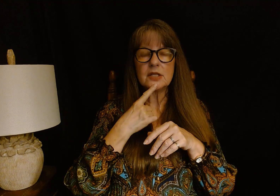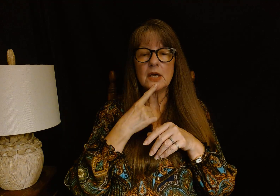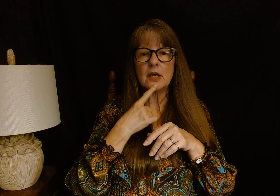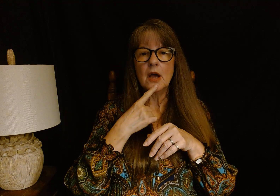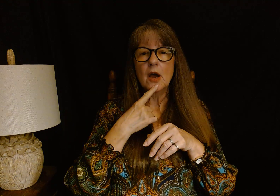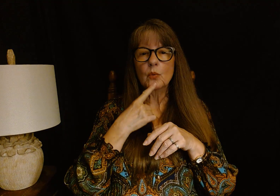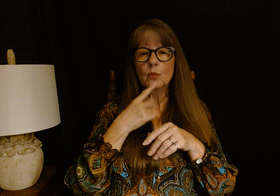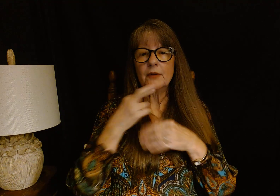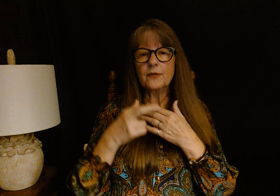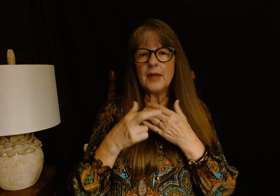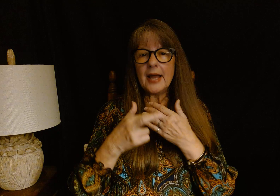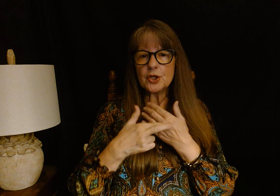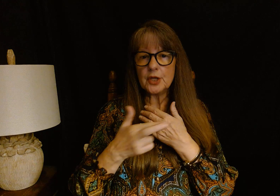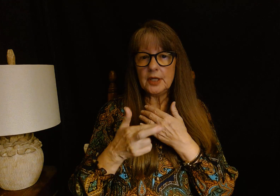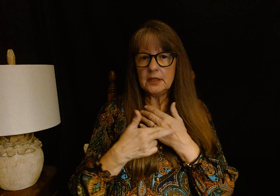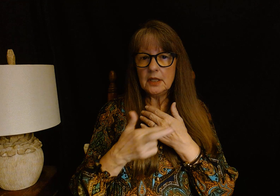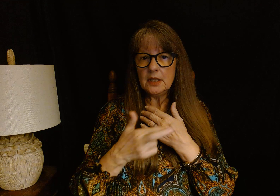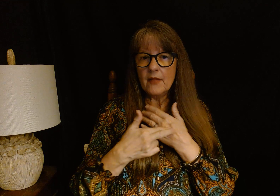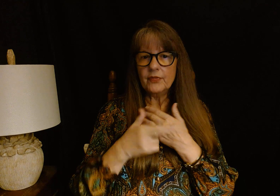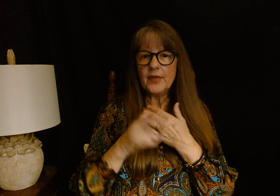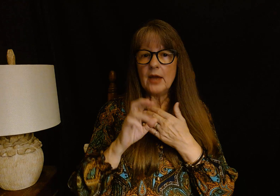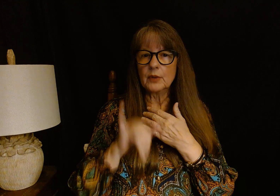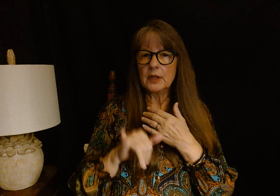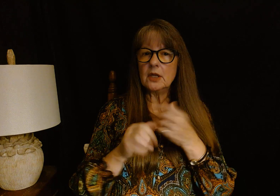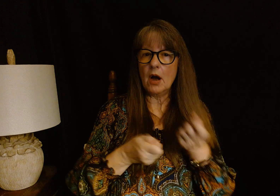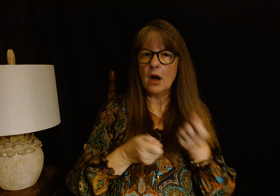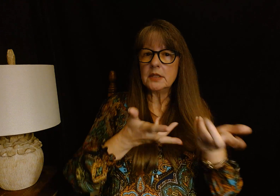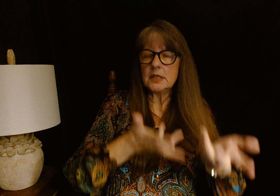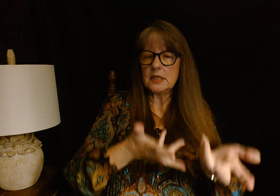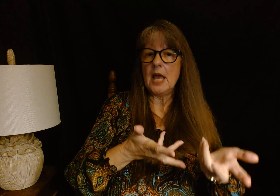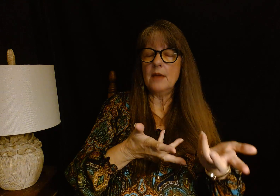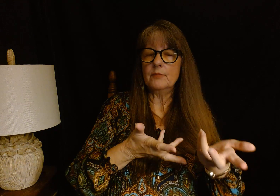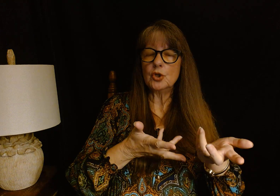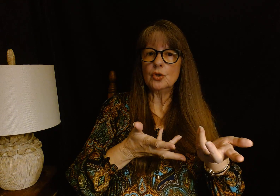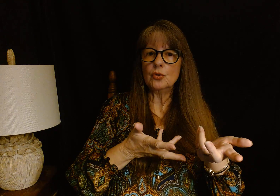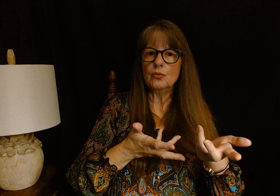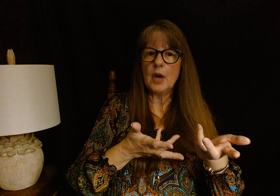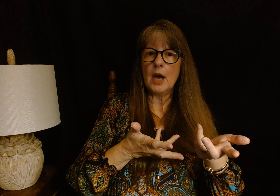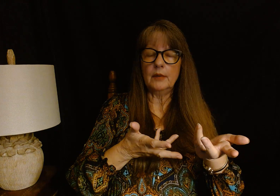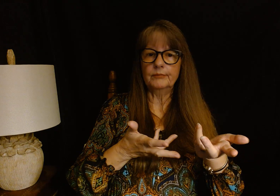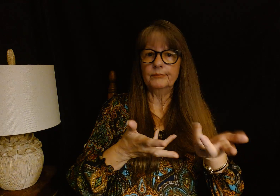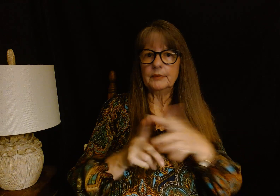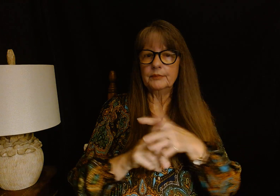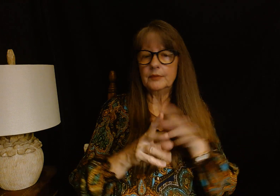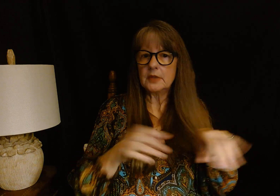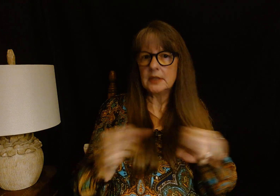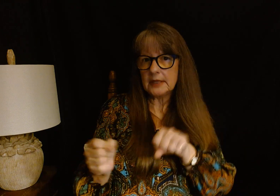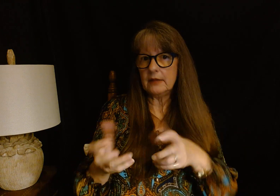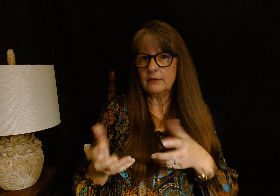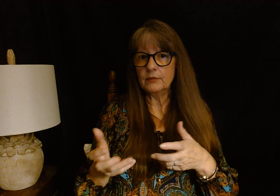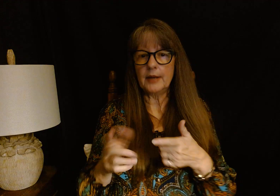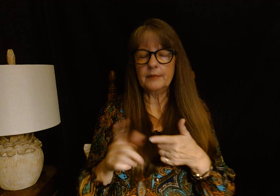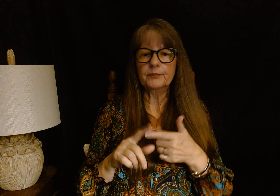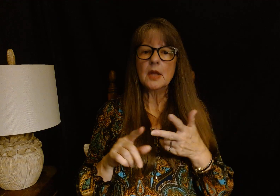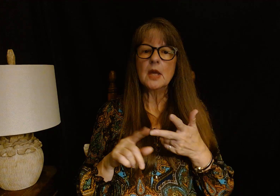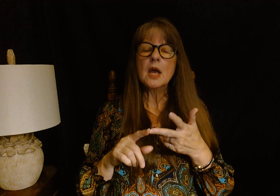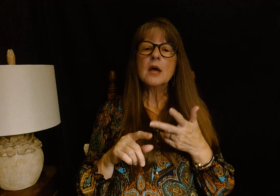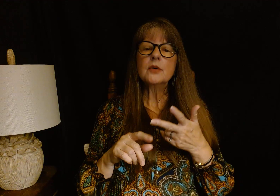the reflection that really causes them to leave, right?